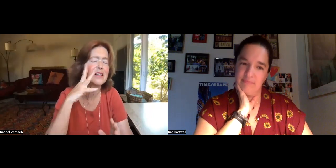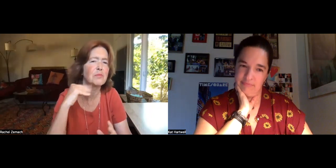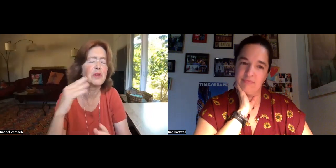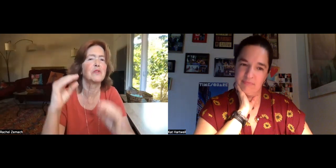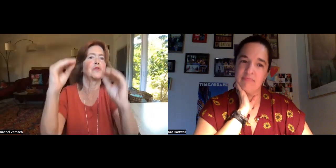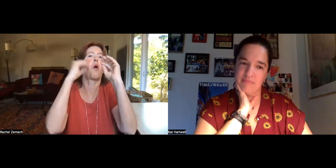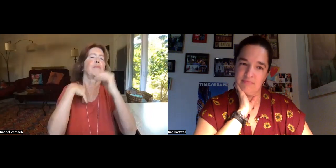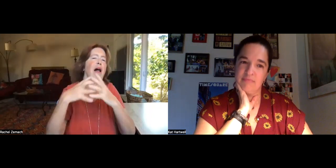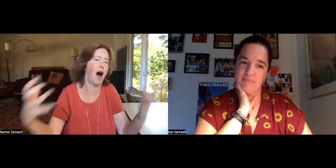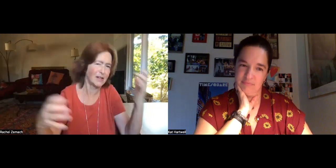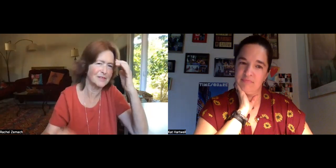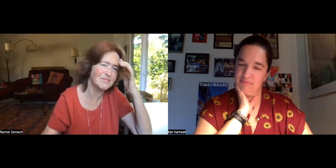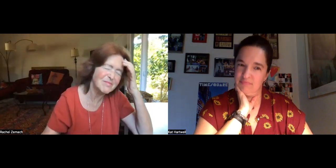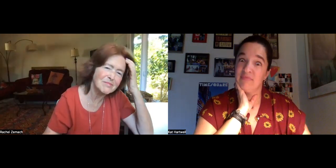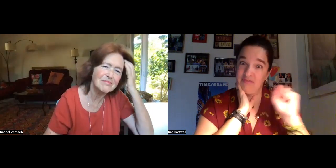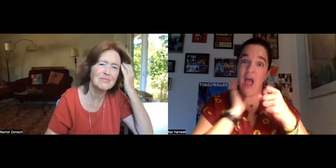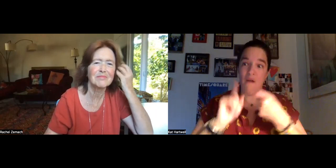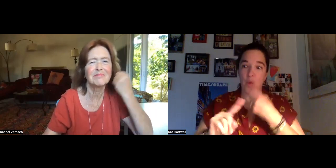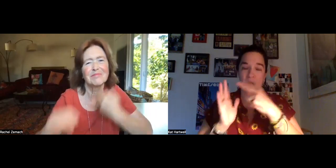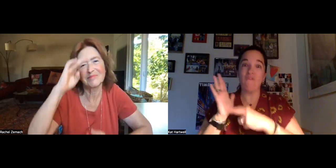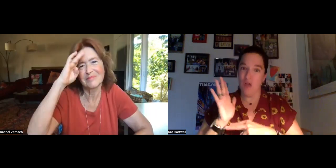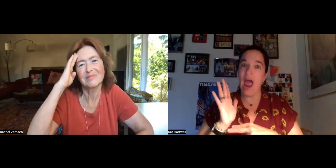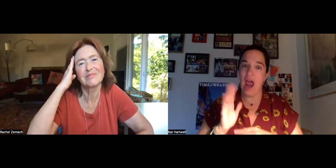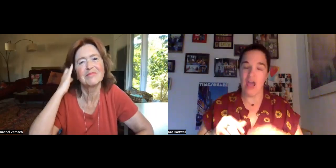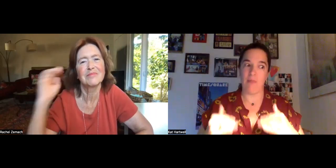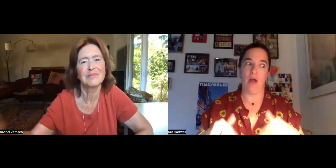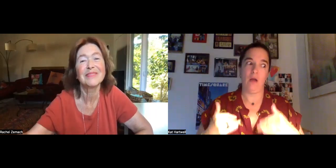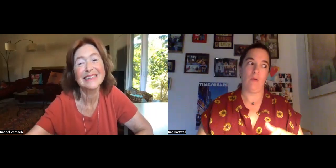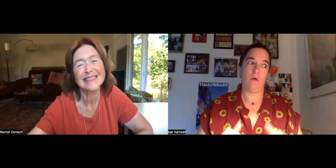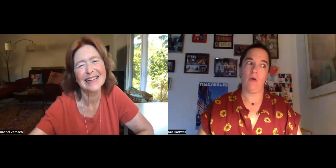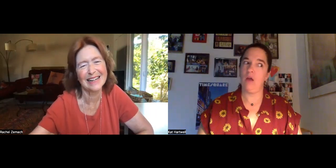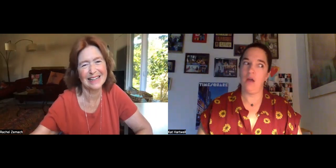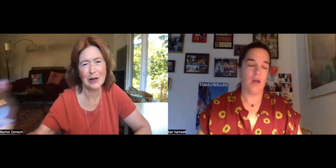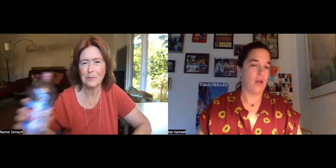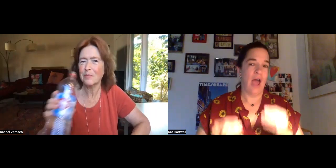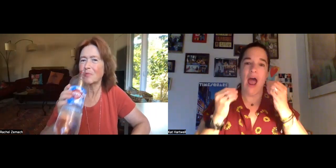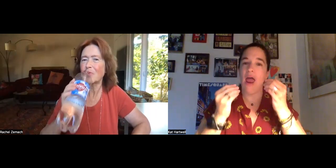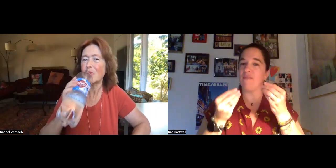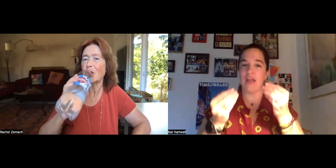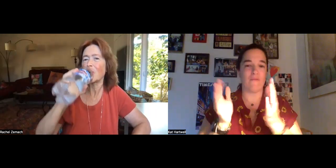That's been talking a lot. Yeah, from what I've read, and I have to give